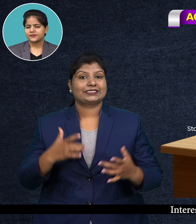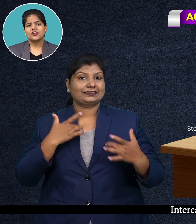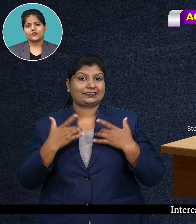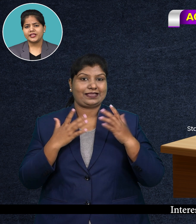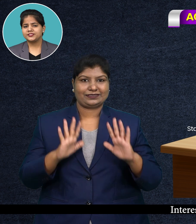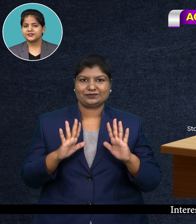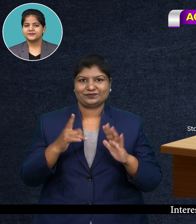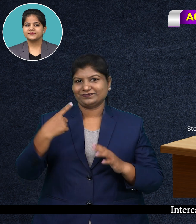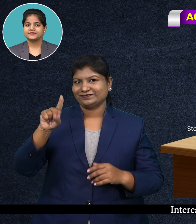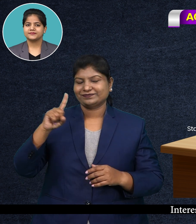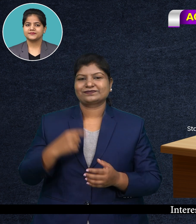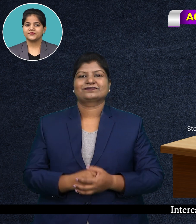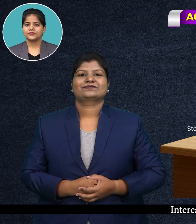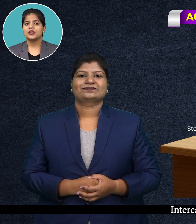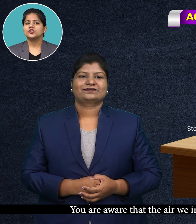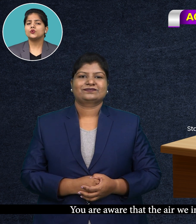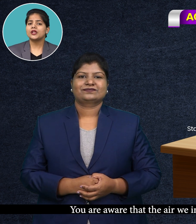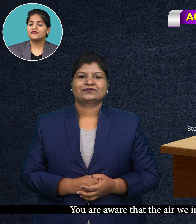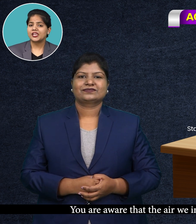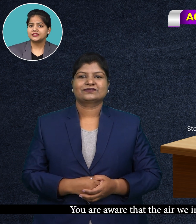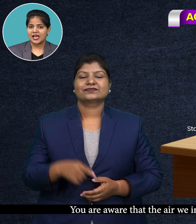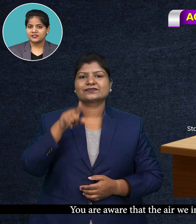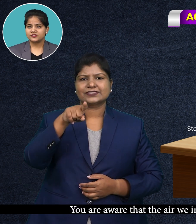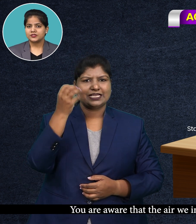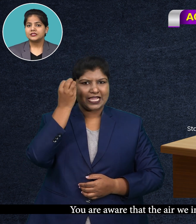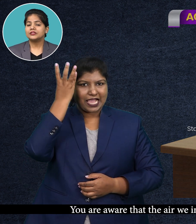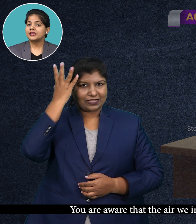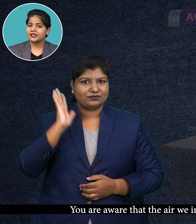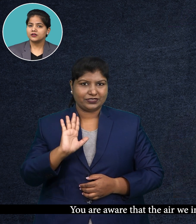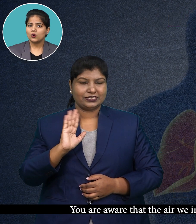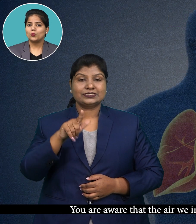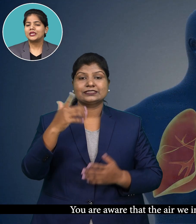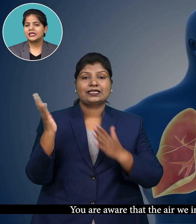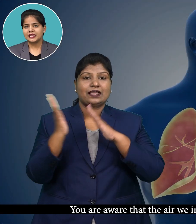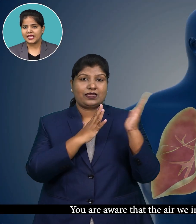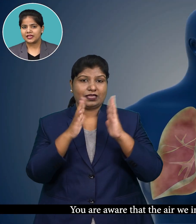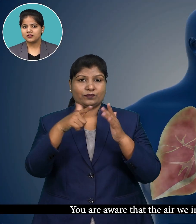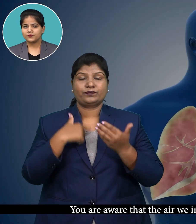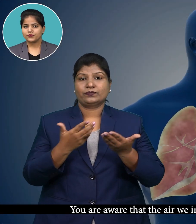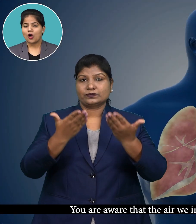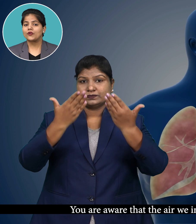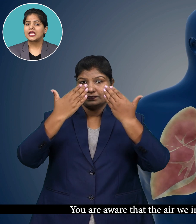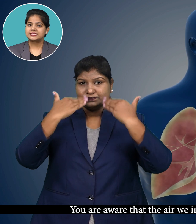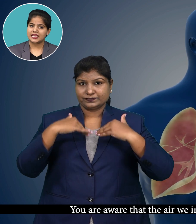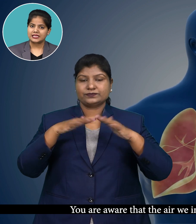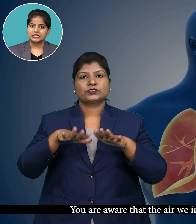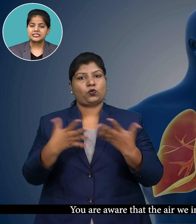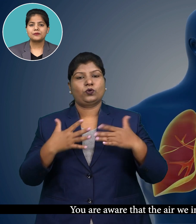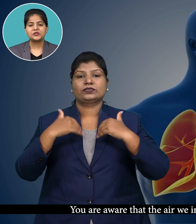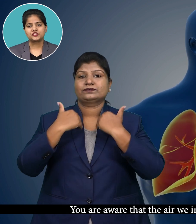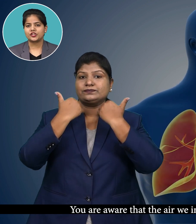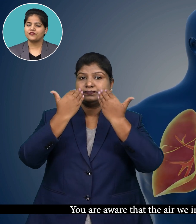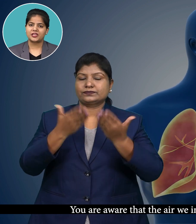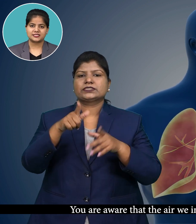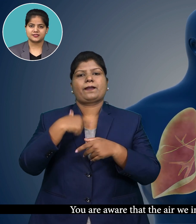Interesting, right? You are aware that the air we inhale or exhale is